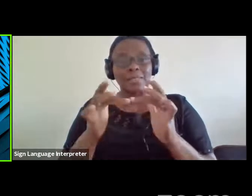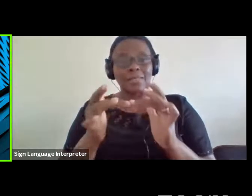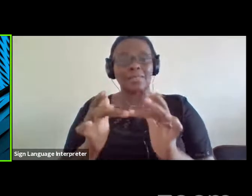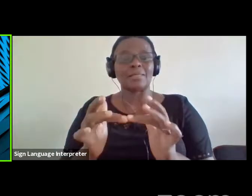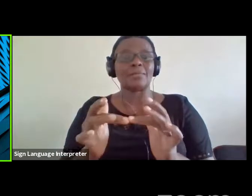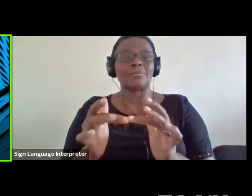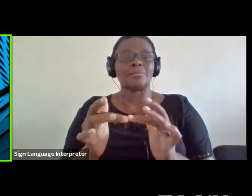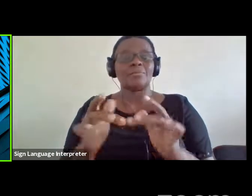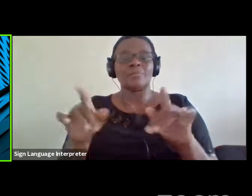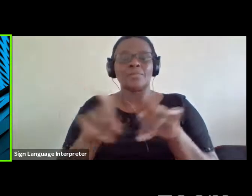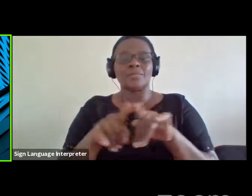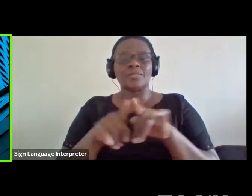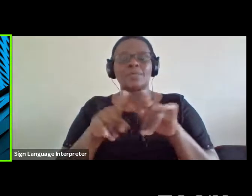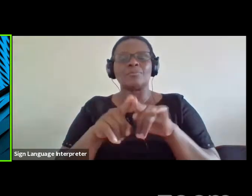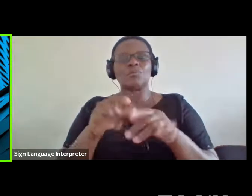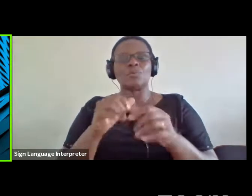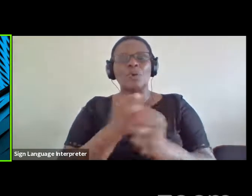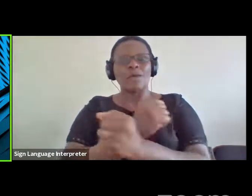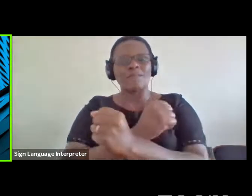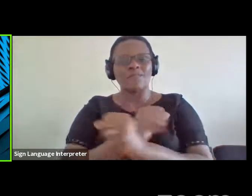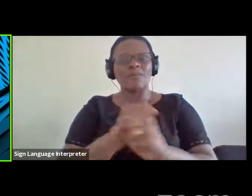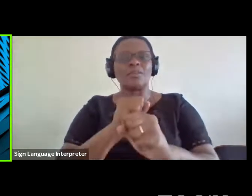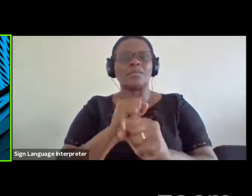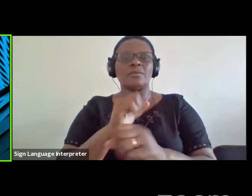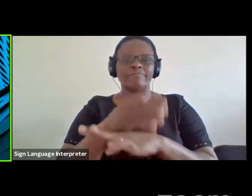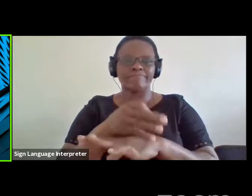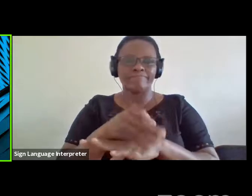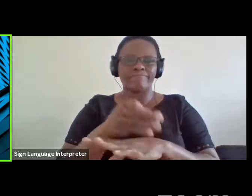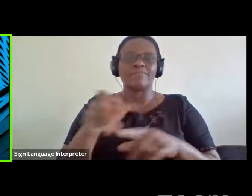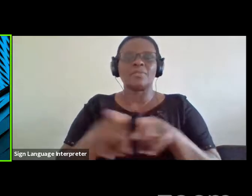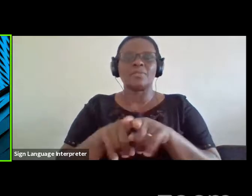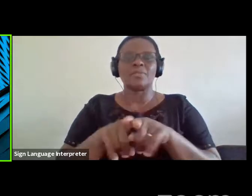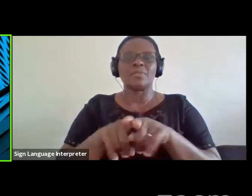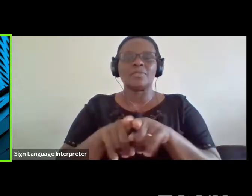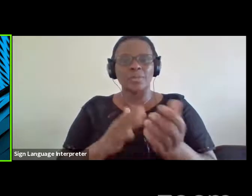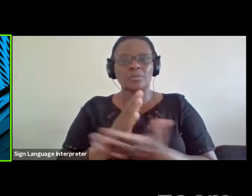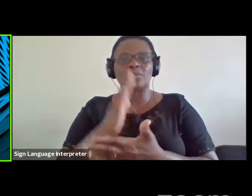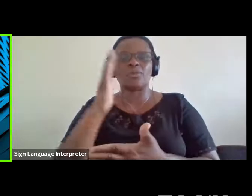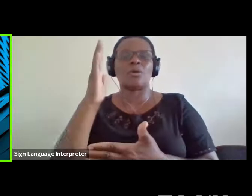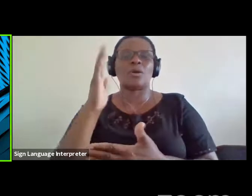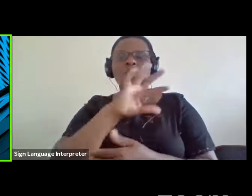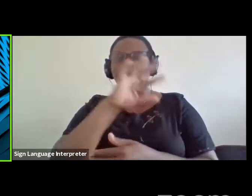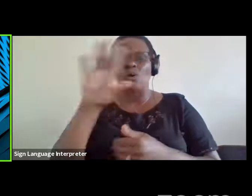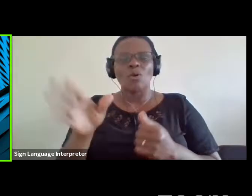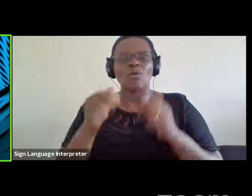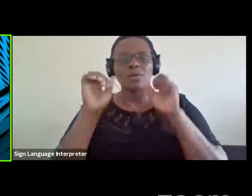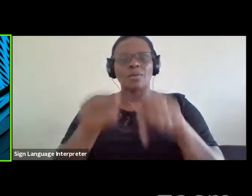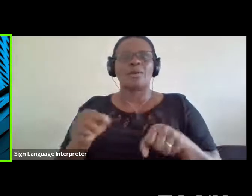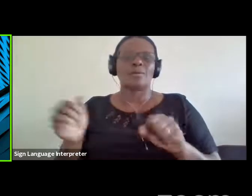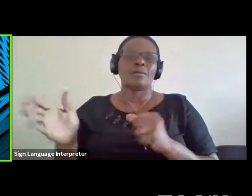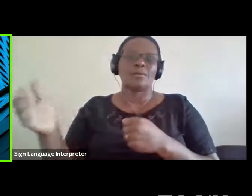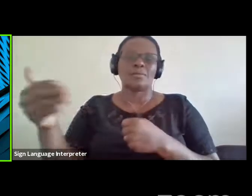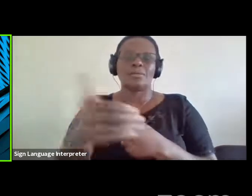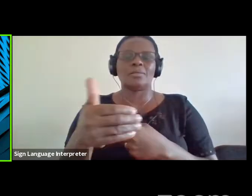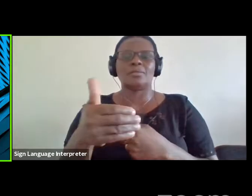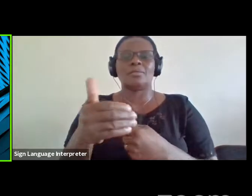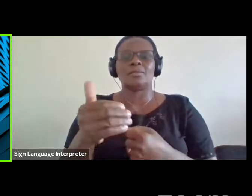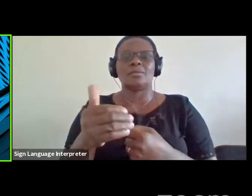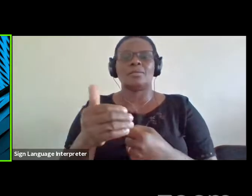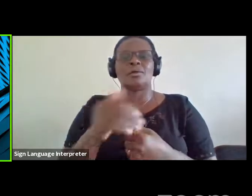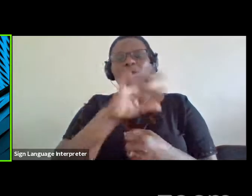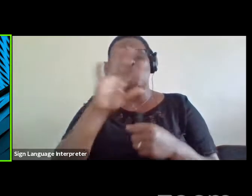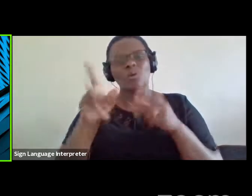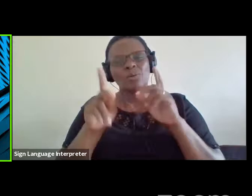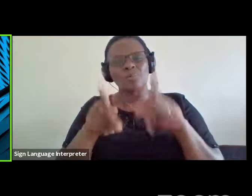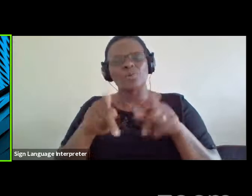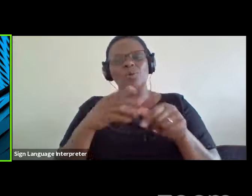longevity throughout the future, and to make sure that it's safe and accessible for everyone who wants to engage and